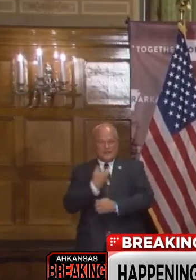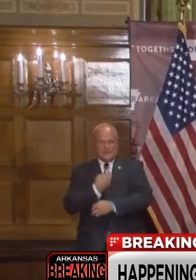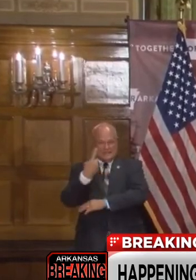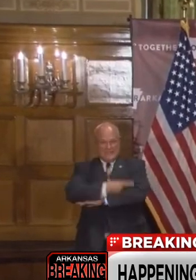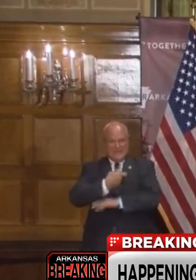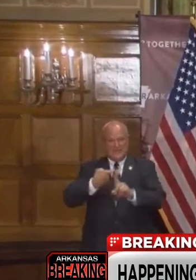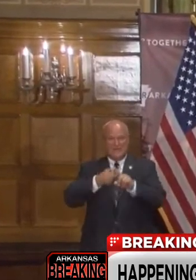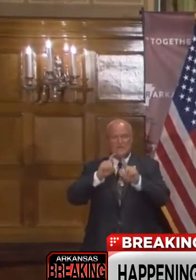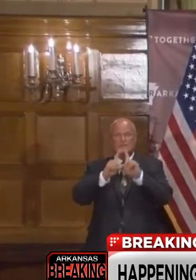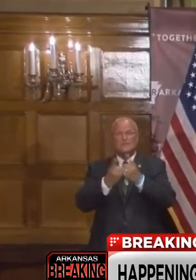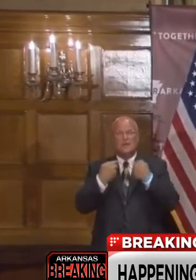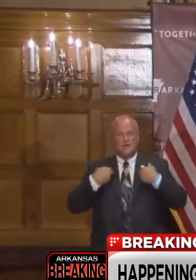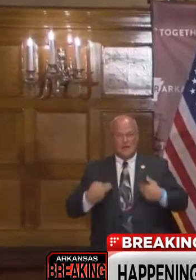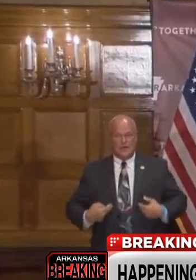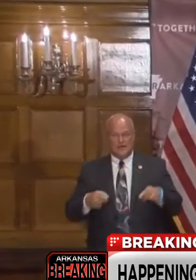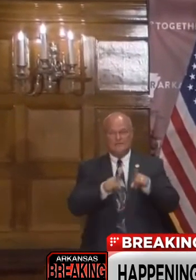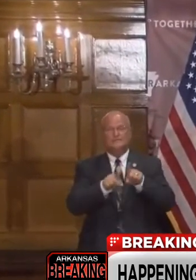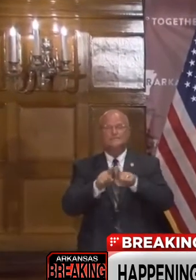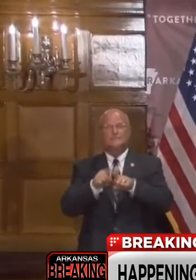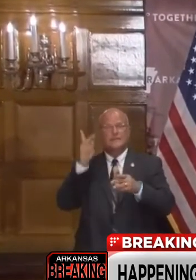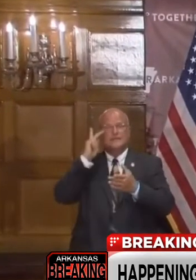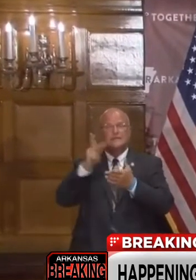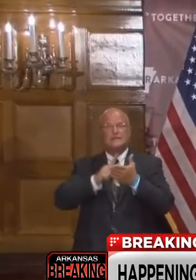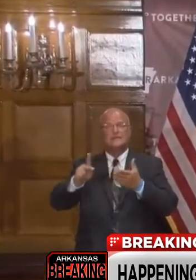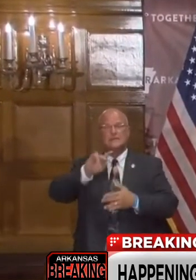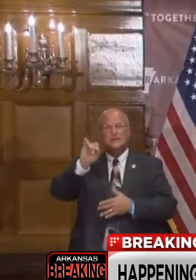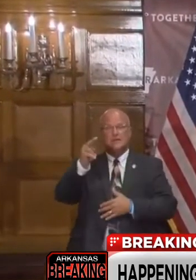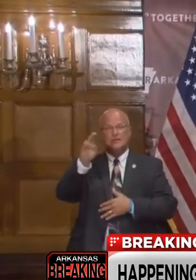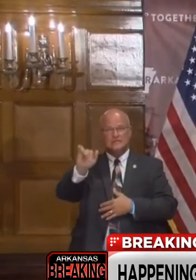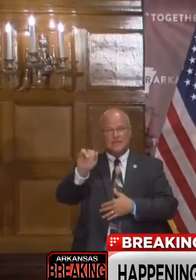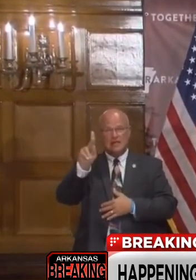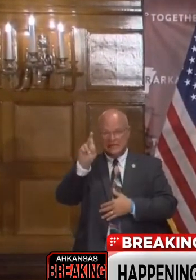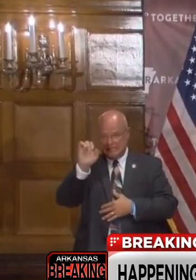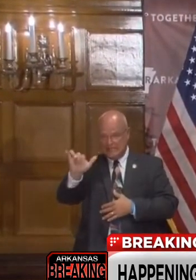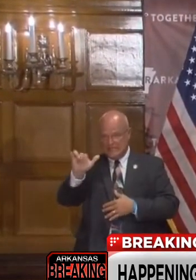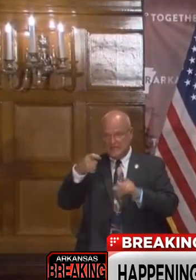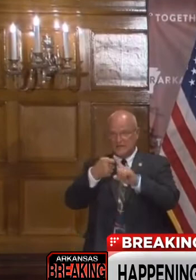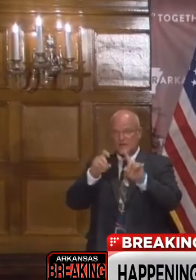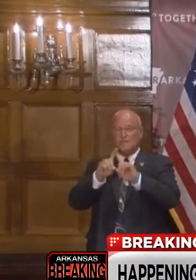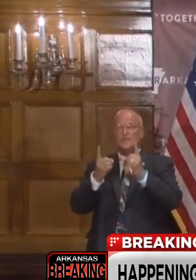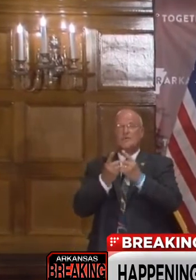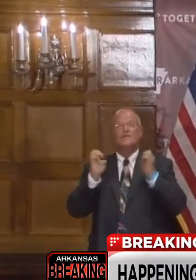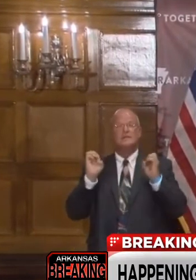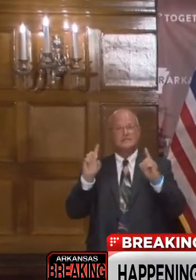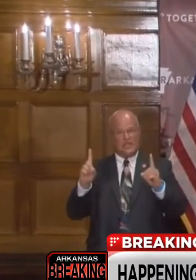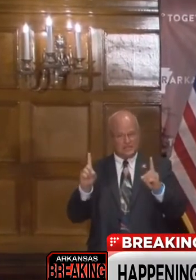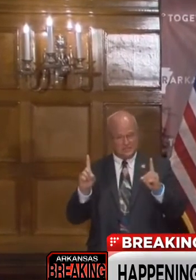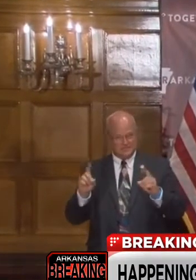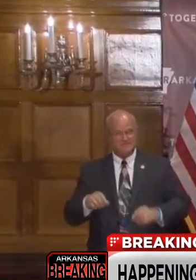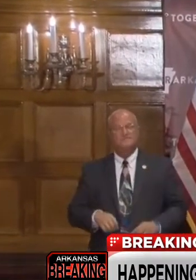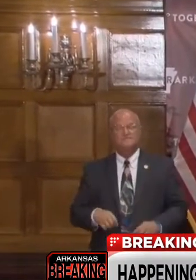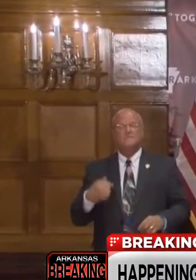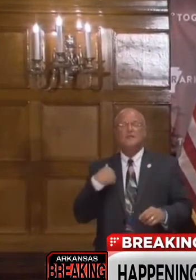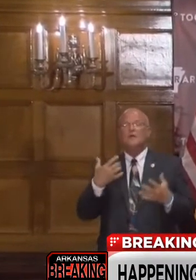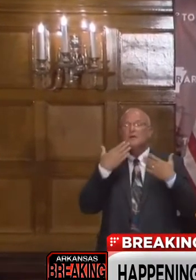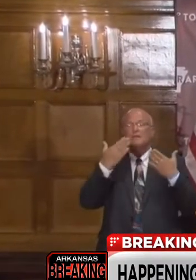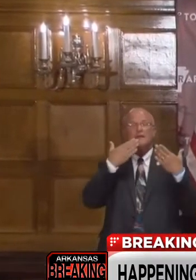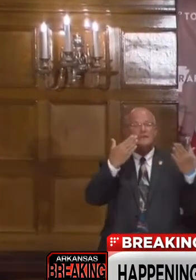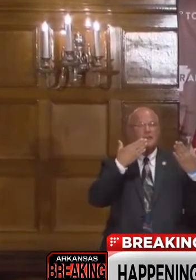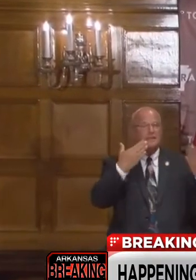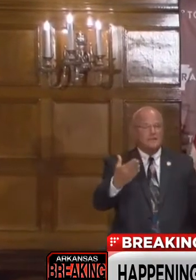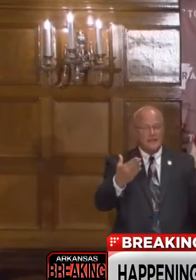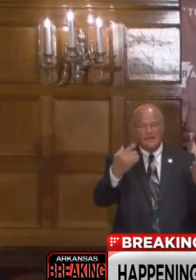from the Department of Health, as well as Secretary Johnny Key from the Department of Education. I want to thank